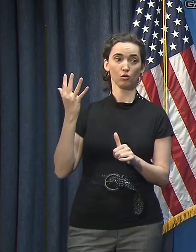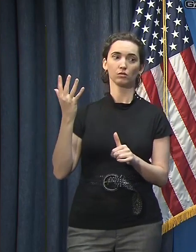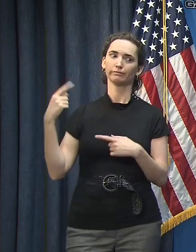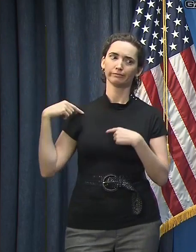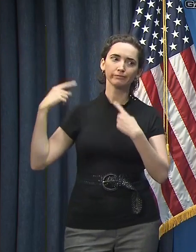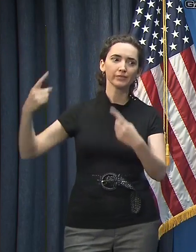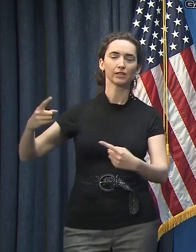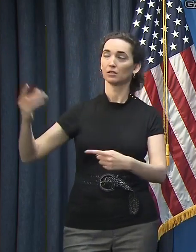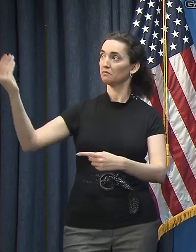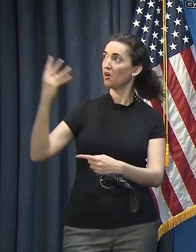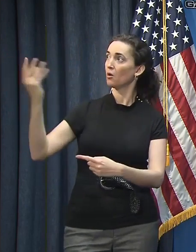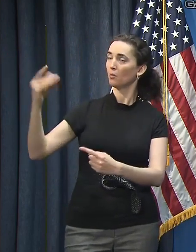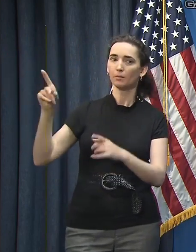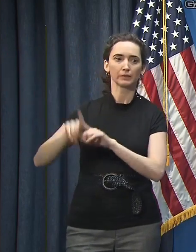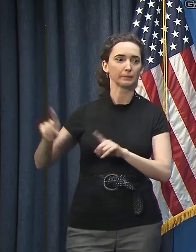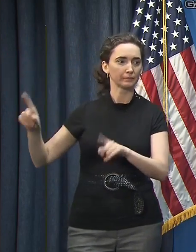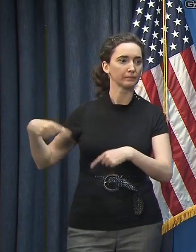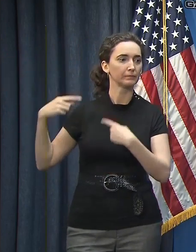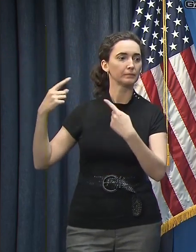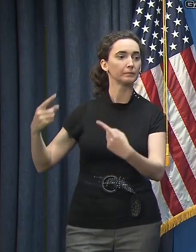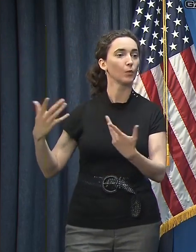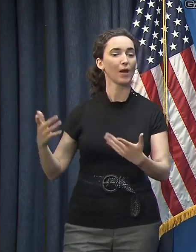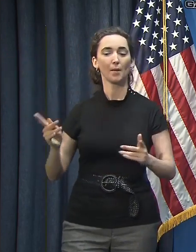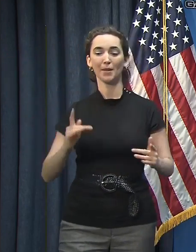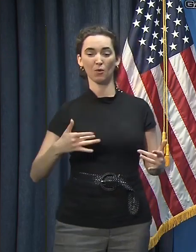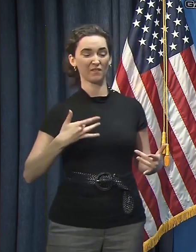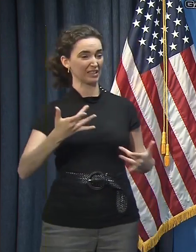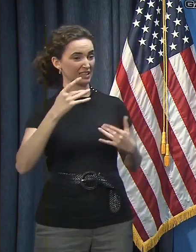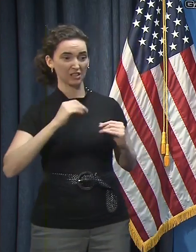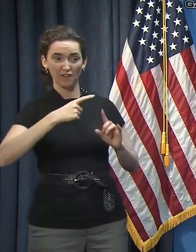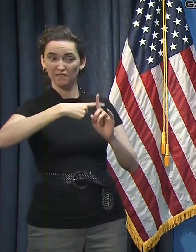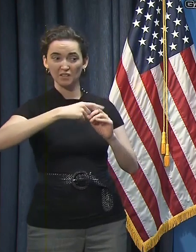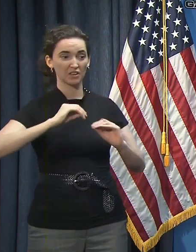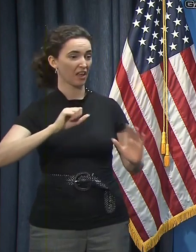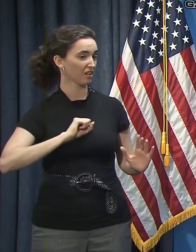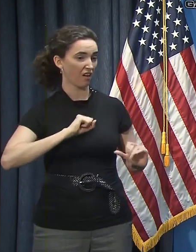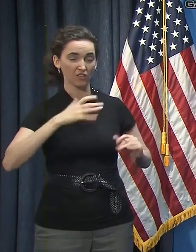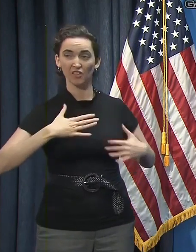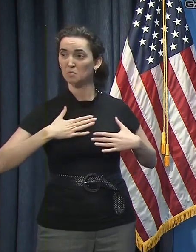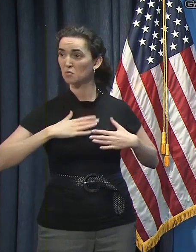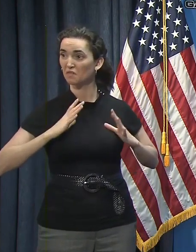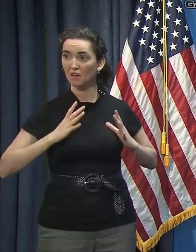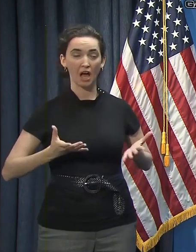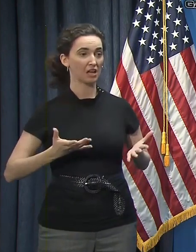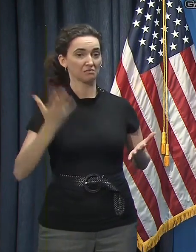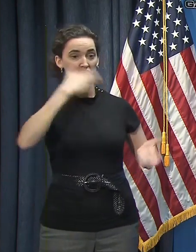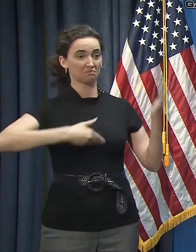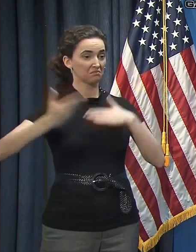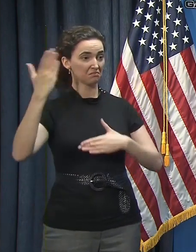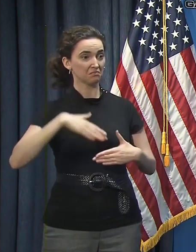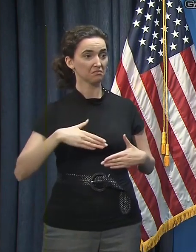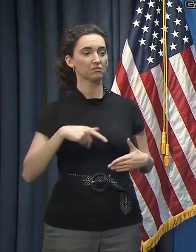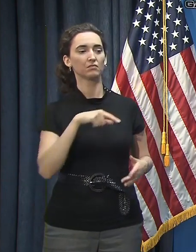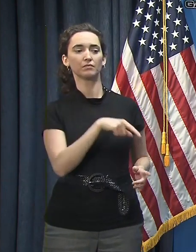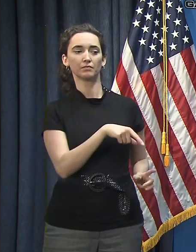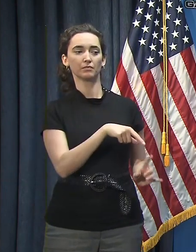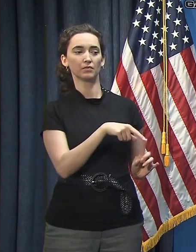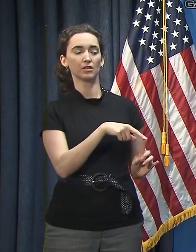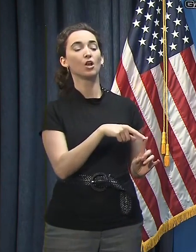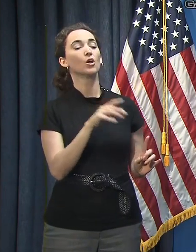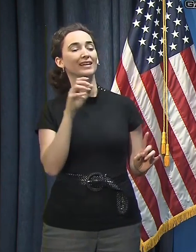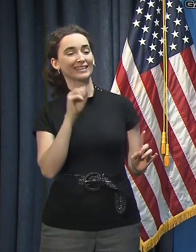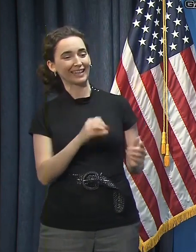quite a long time, is that asymptomatic individuals would be at greater risk for